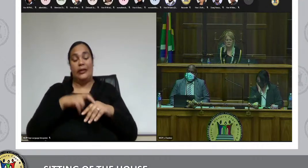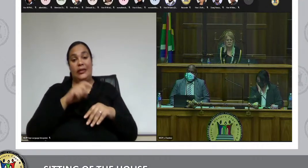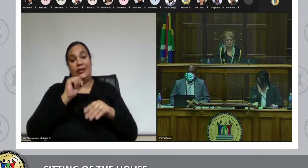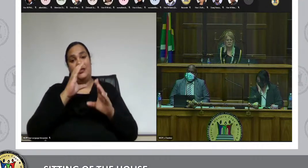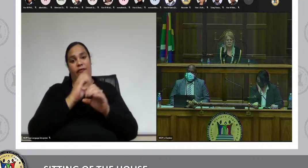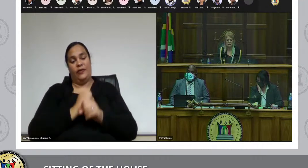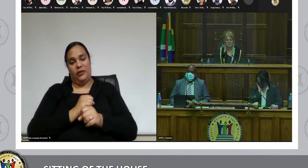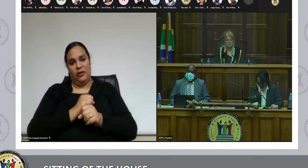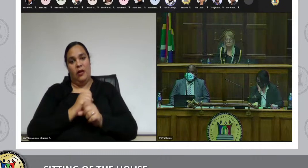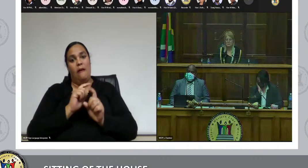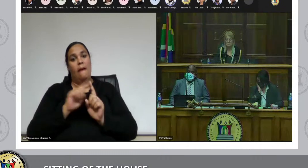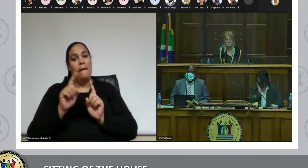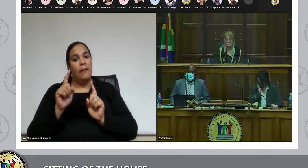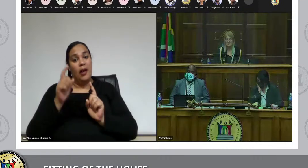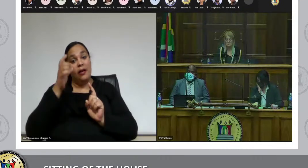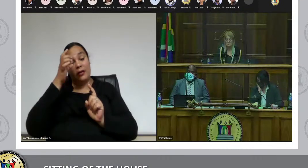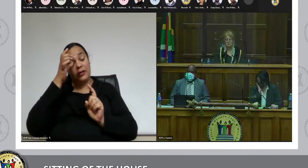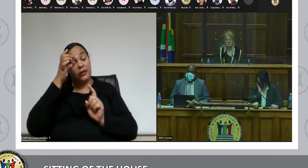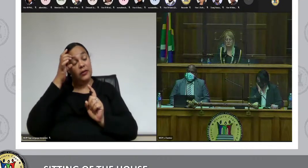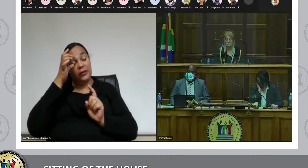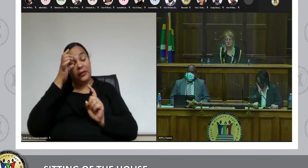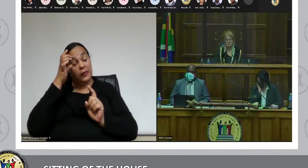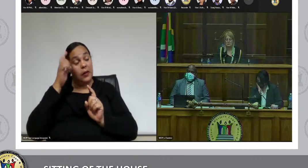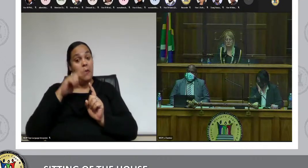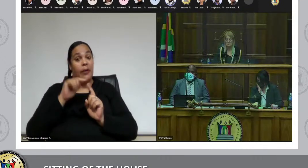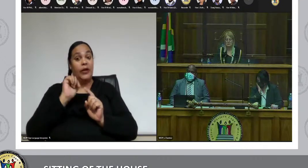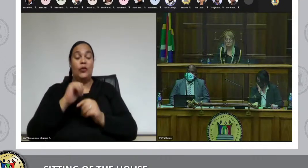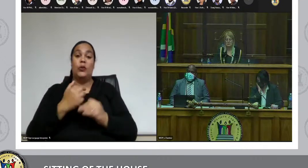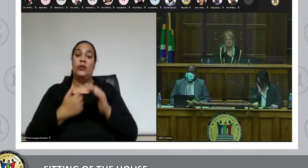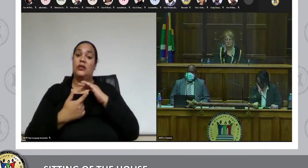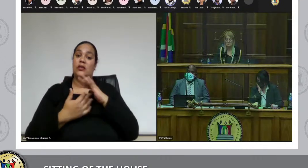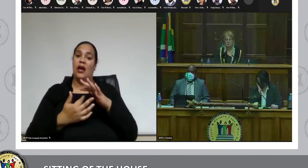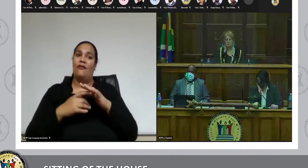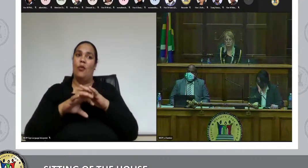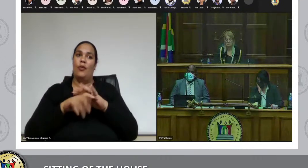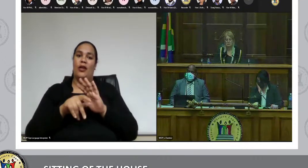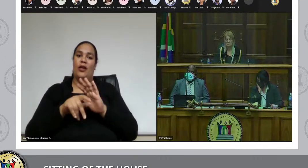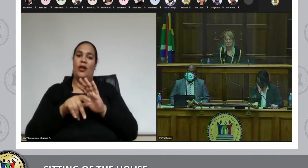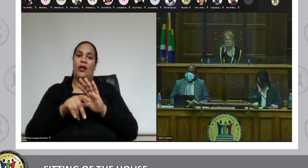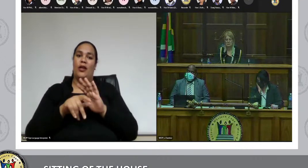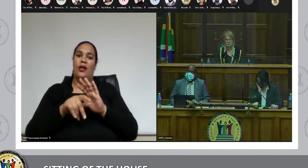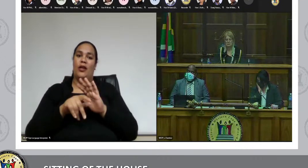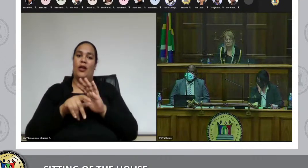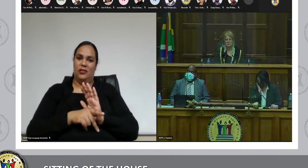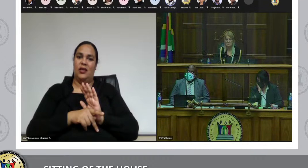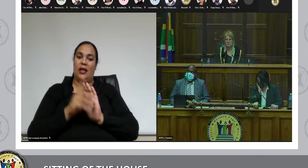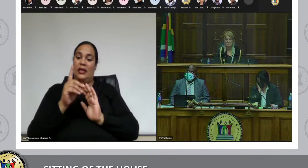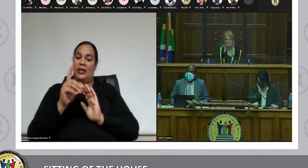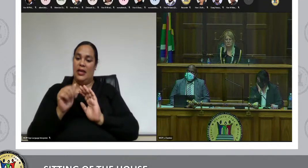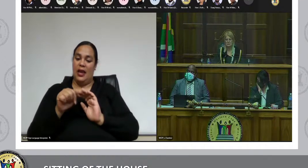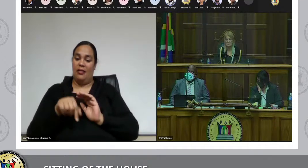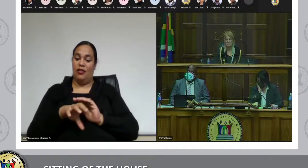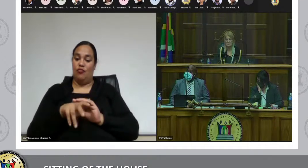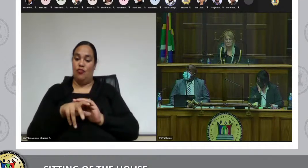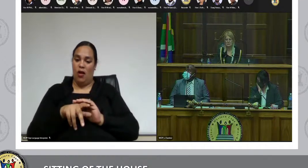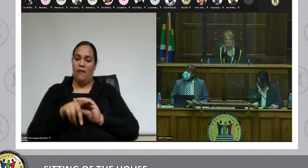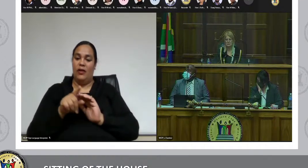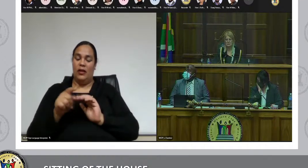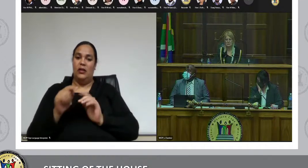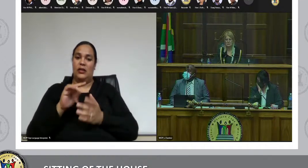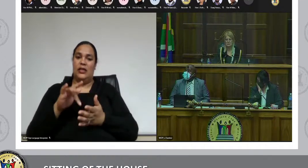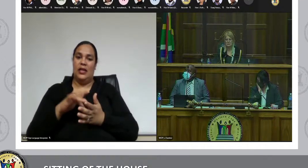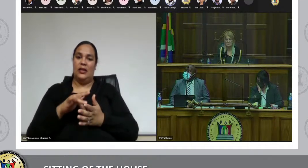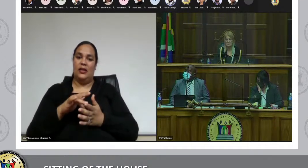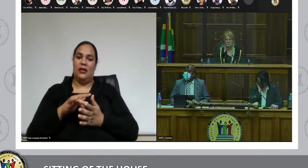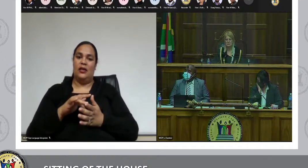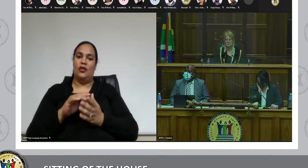attention. It is in its desire to have a provincial police force. The DA in this province has been central in